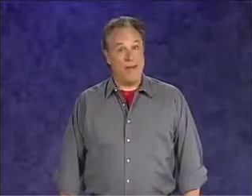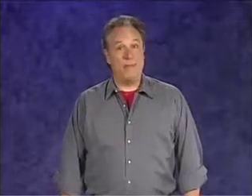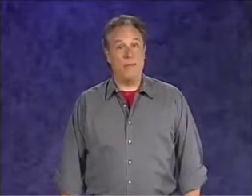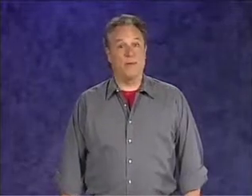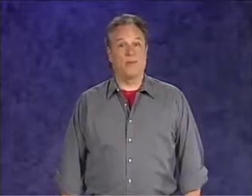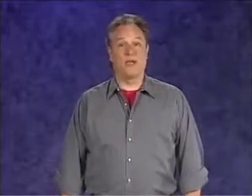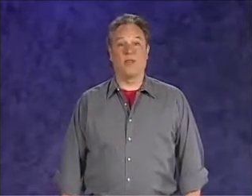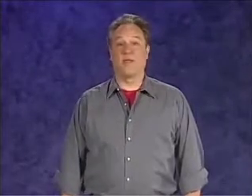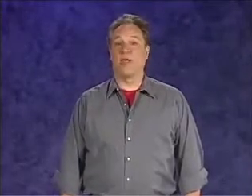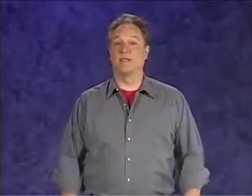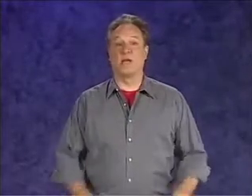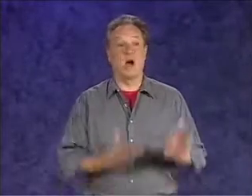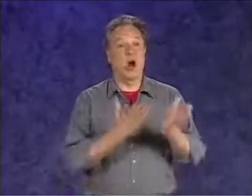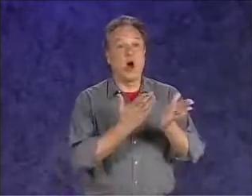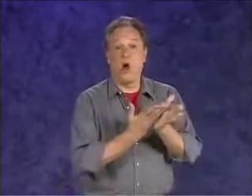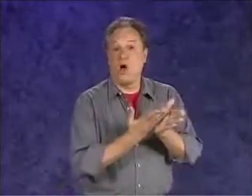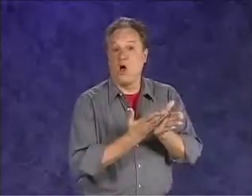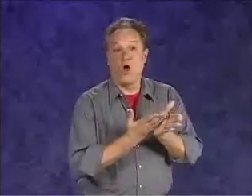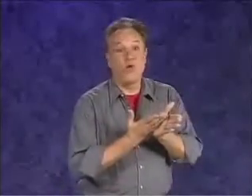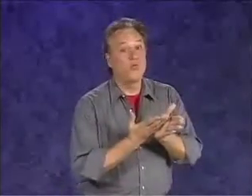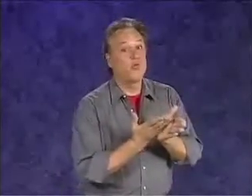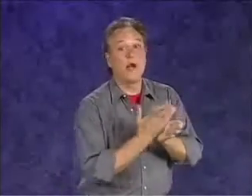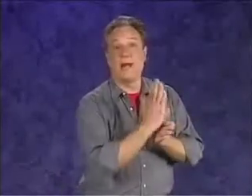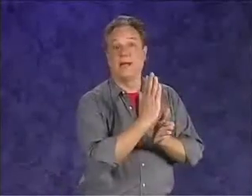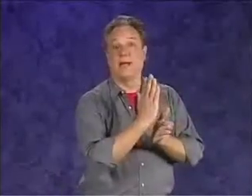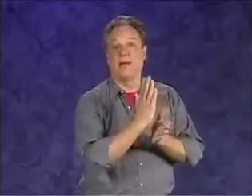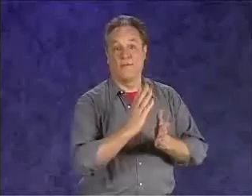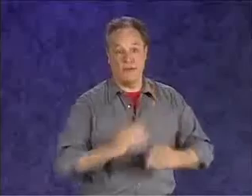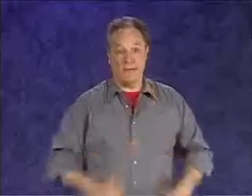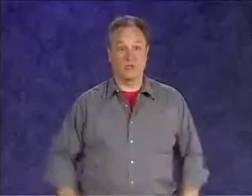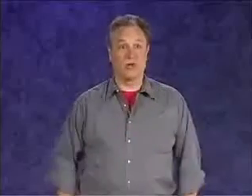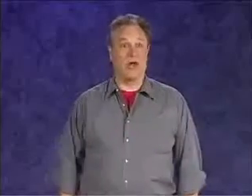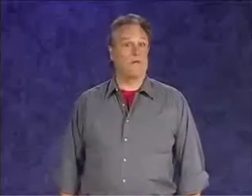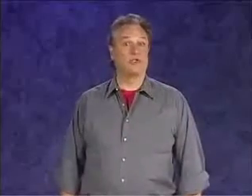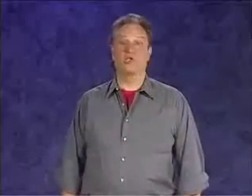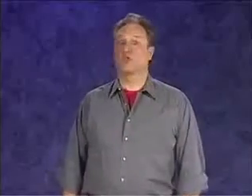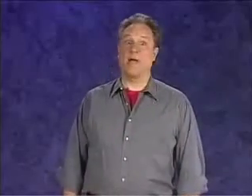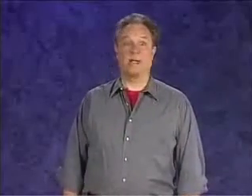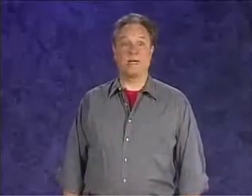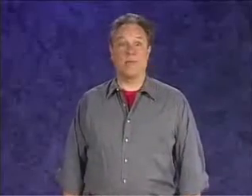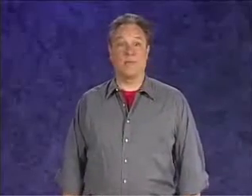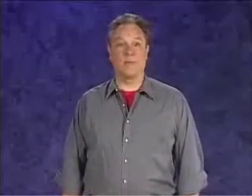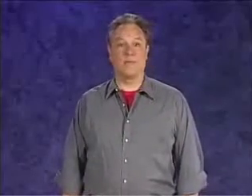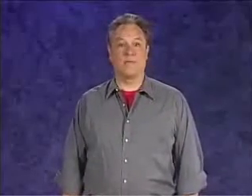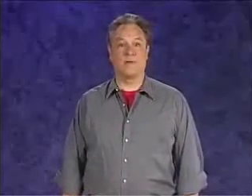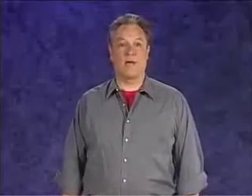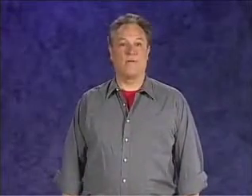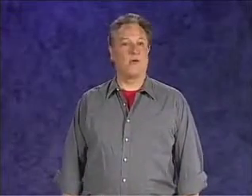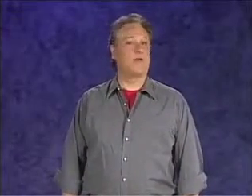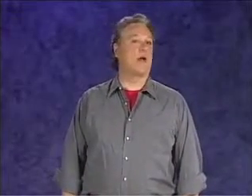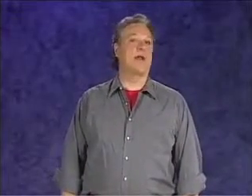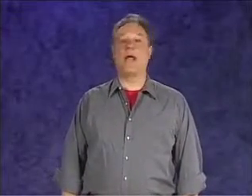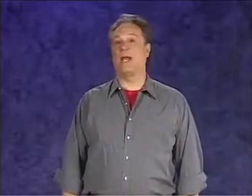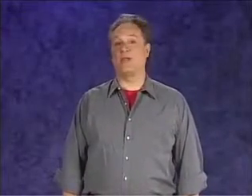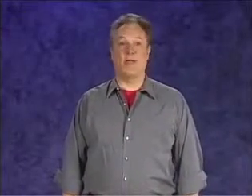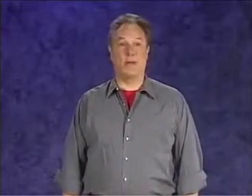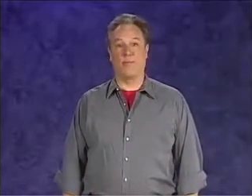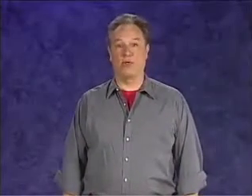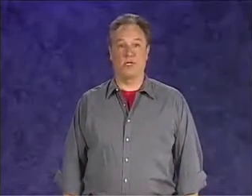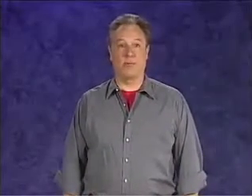Many people think things are all right if they can travel straight down the middle of life without anything pushing them